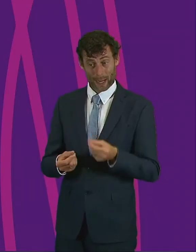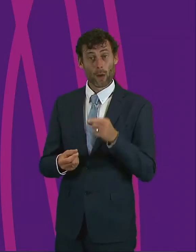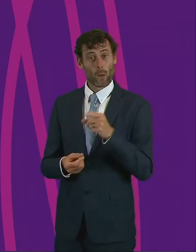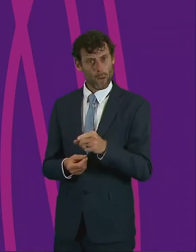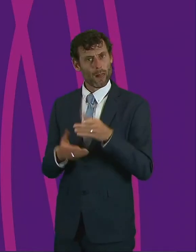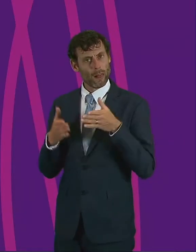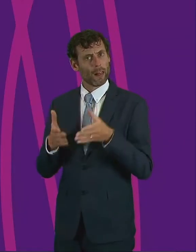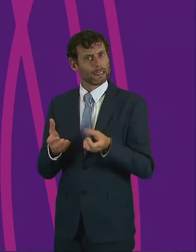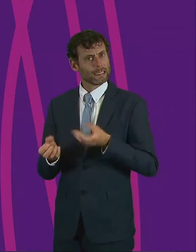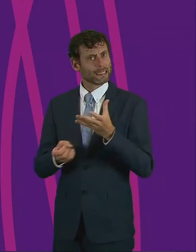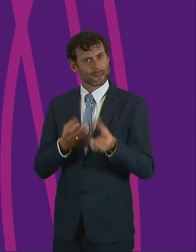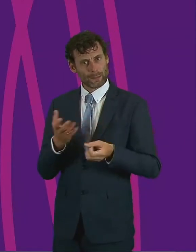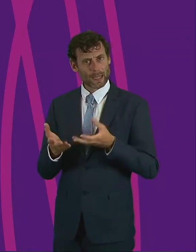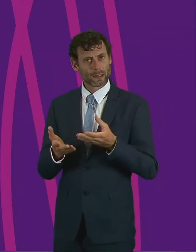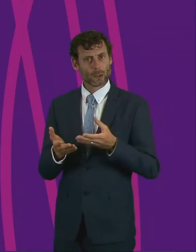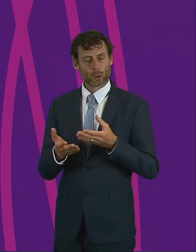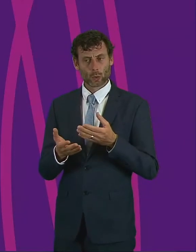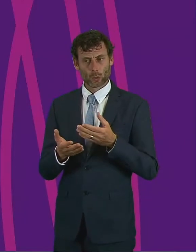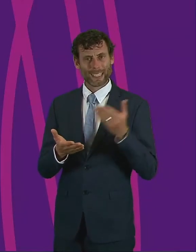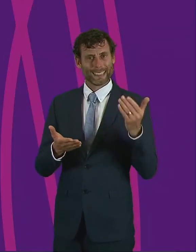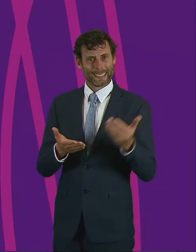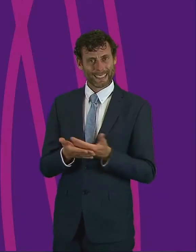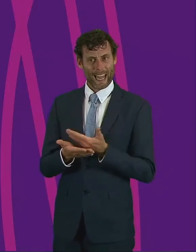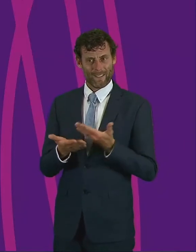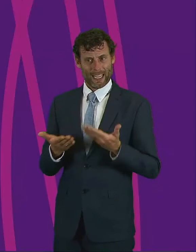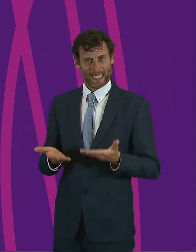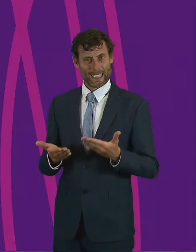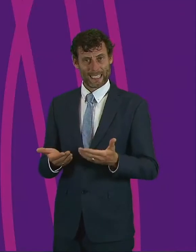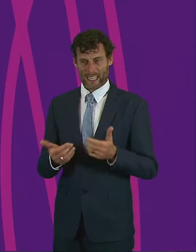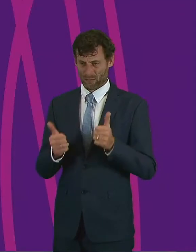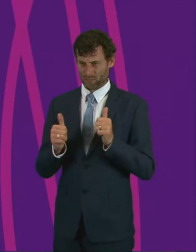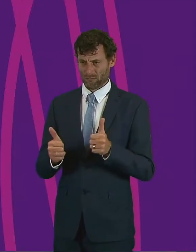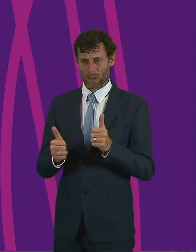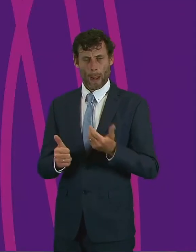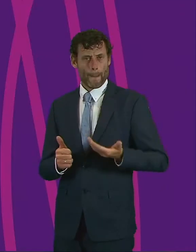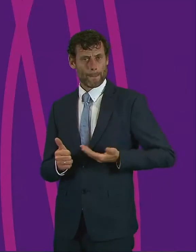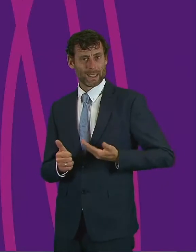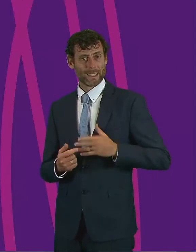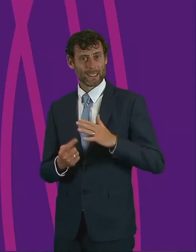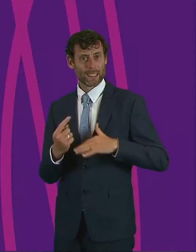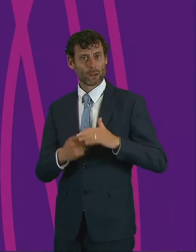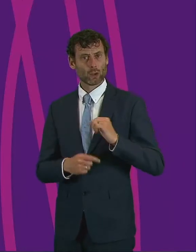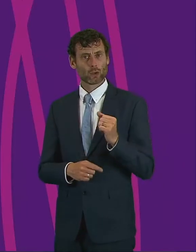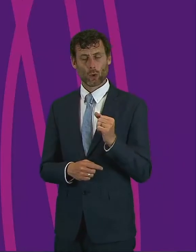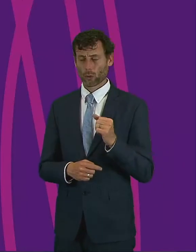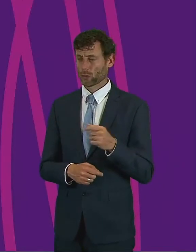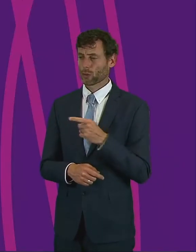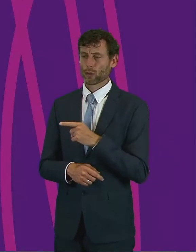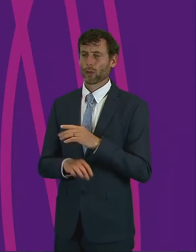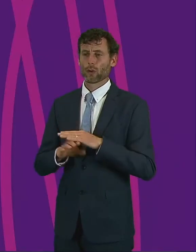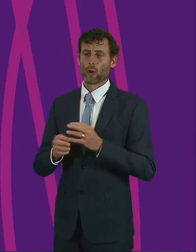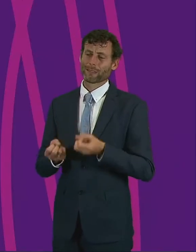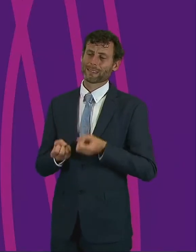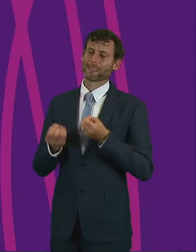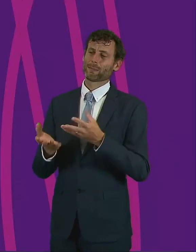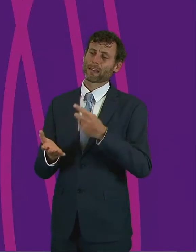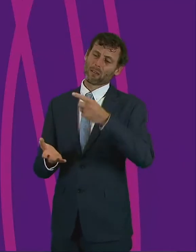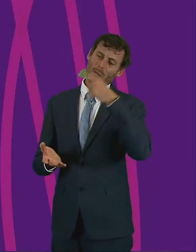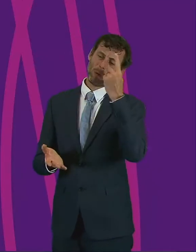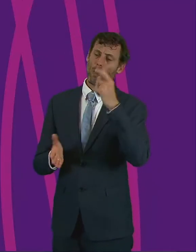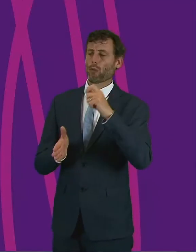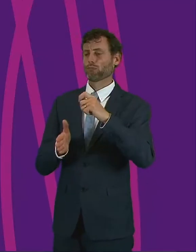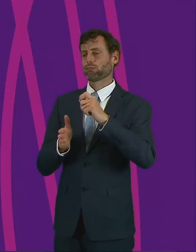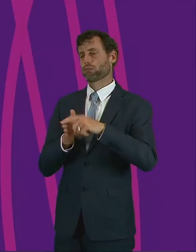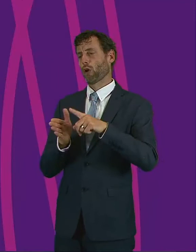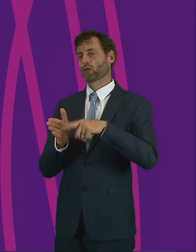used to save existing viable businesses in Scotland, rather than being wasted on speculative projects of this government, which resulted